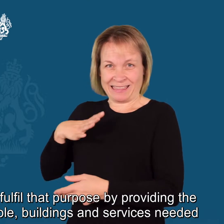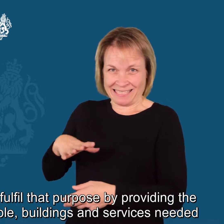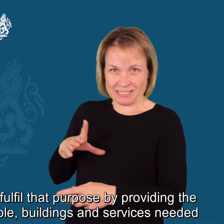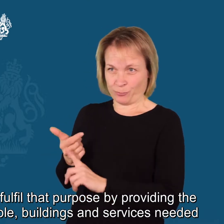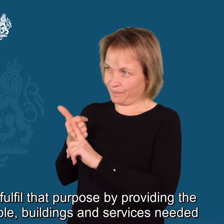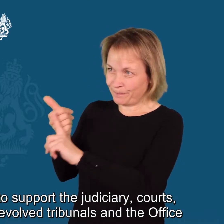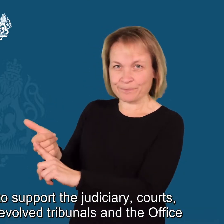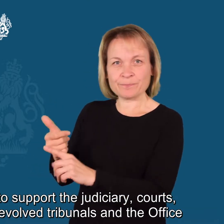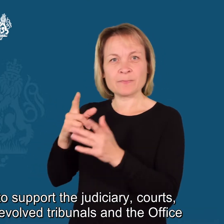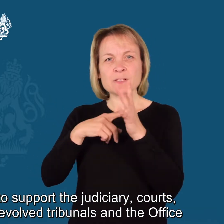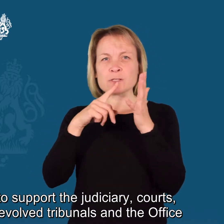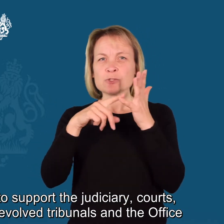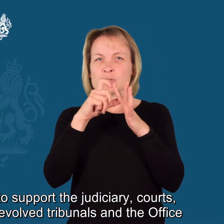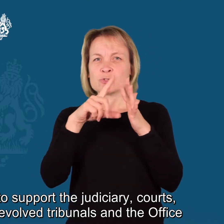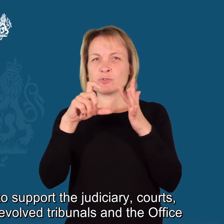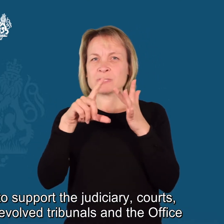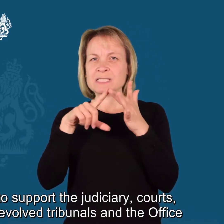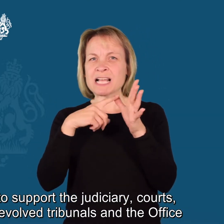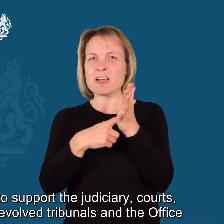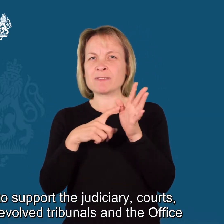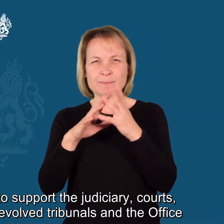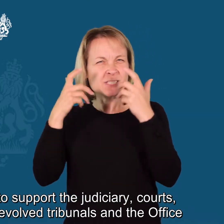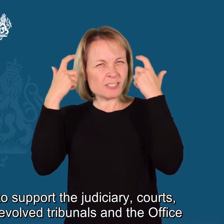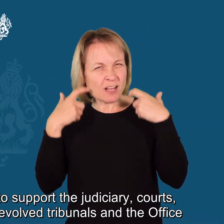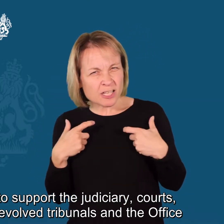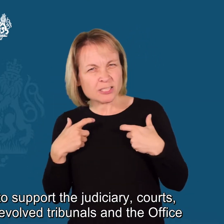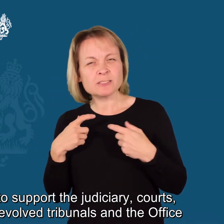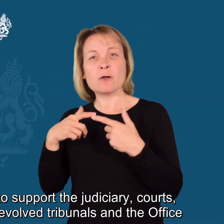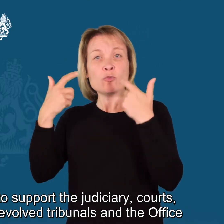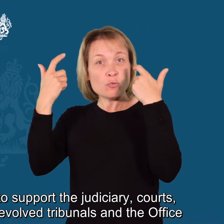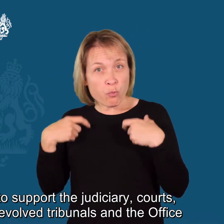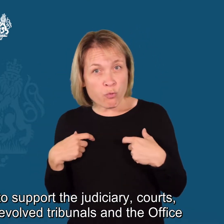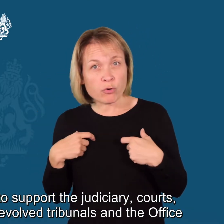judiciary, courts, devolved tribunals, and the Office of the Public Guardian.